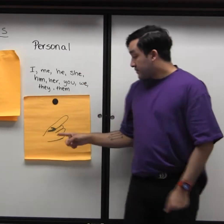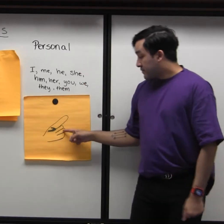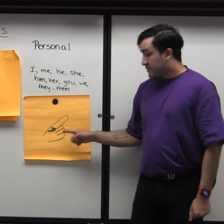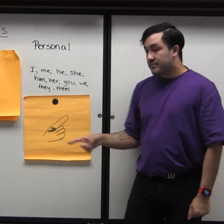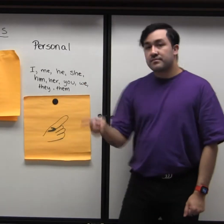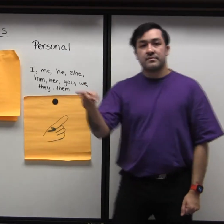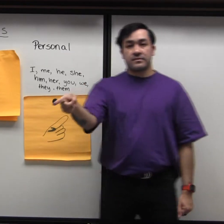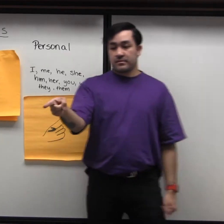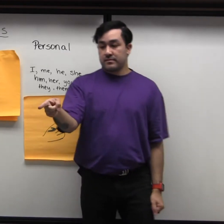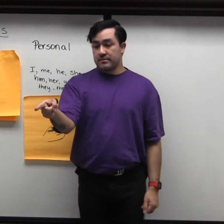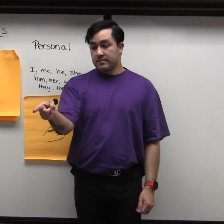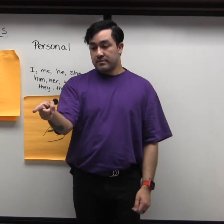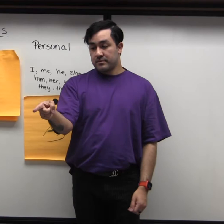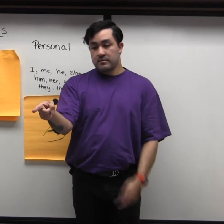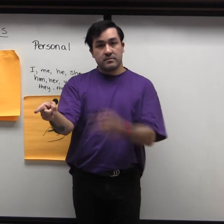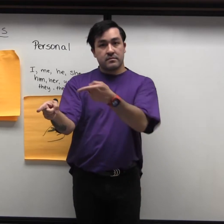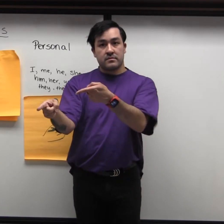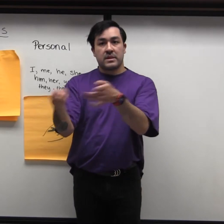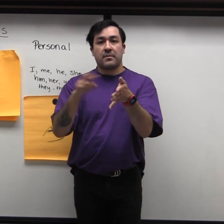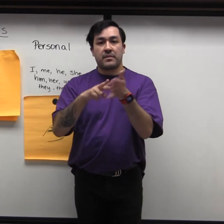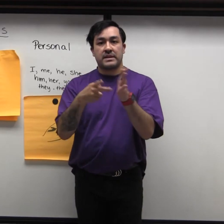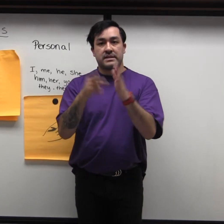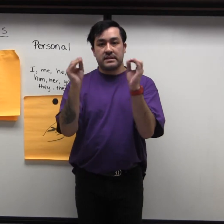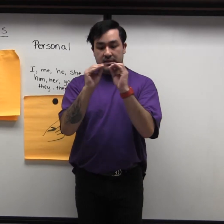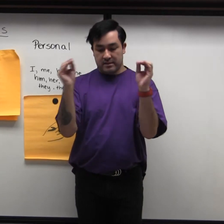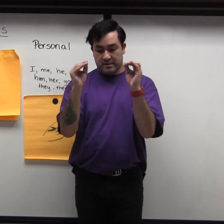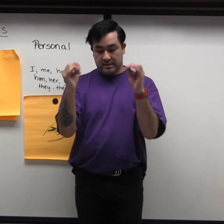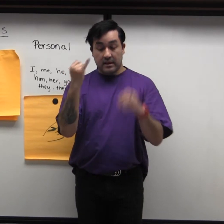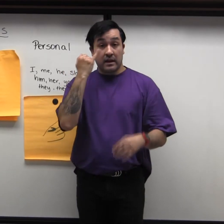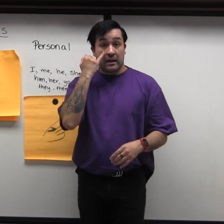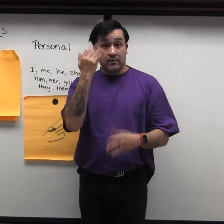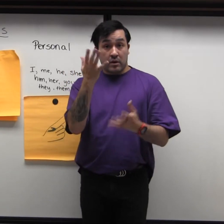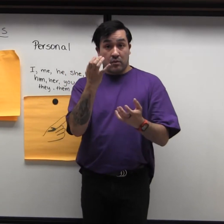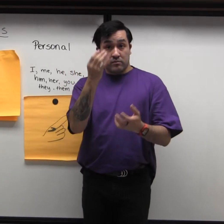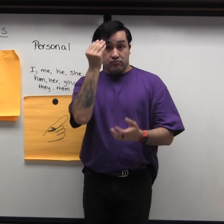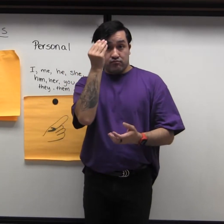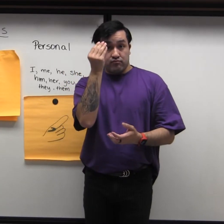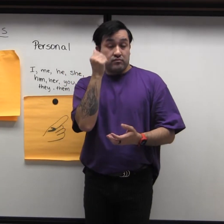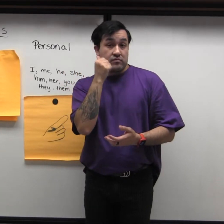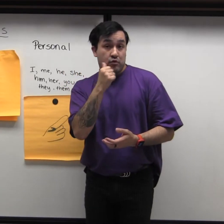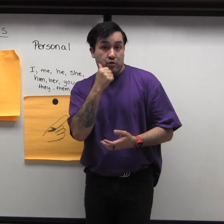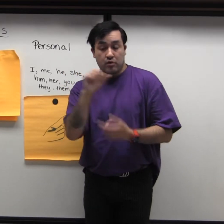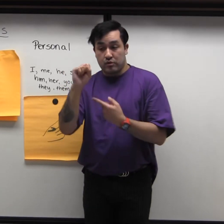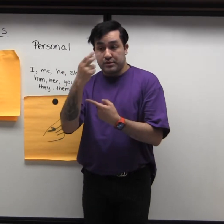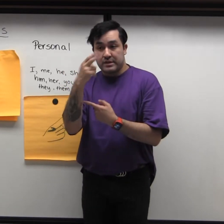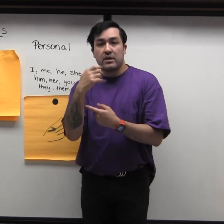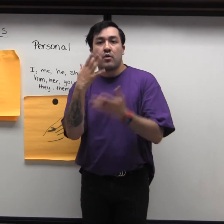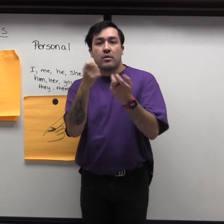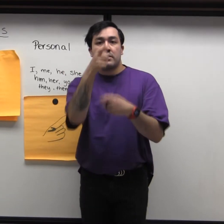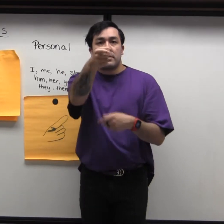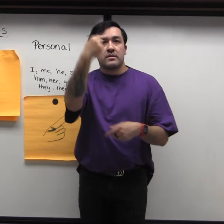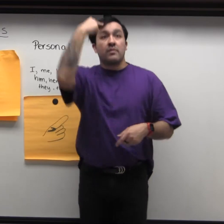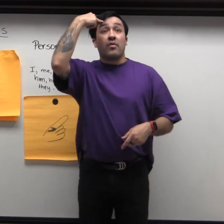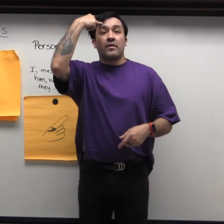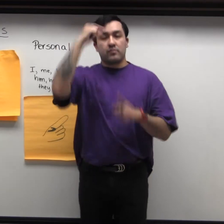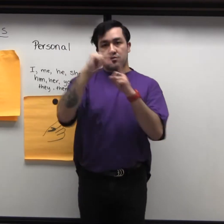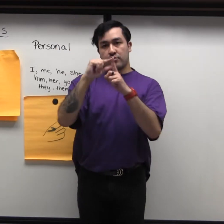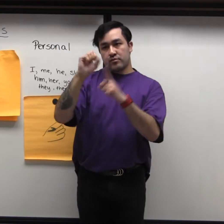again, remember the point itself doesn't mean anything. If you want to say, if you want the other person to